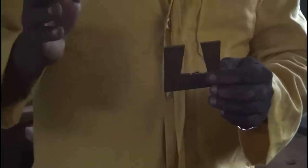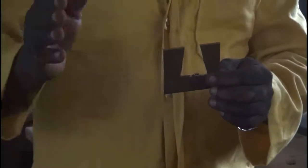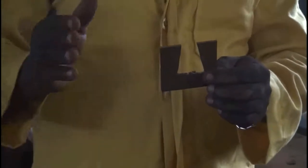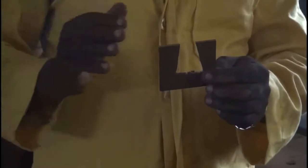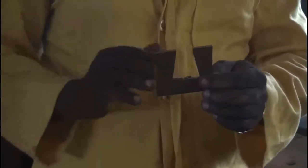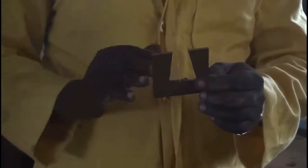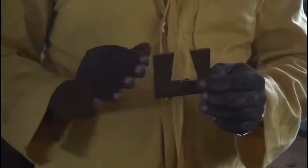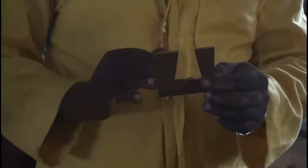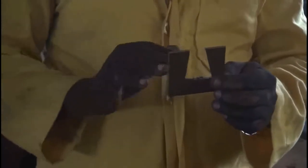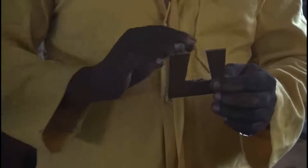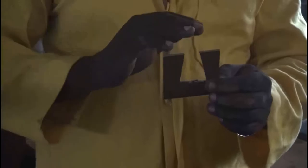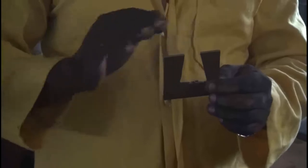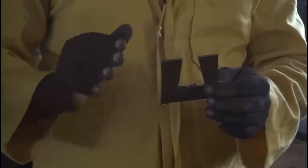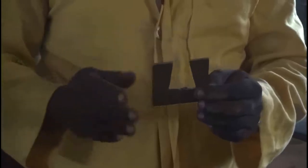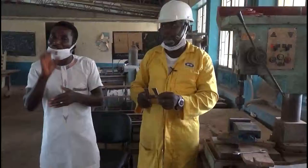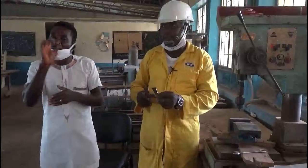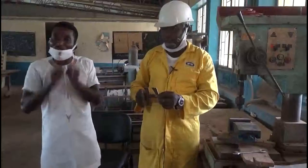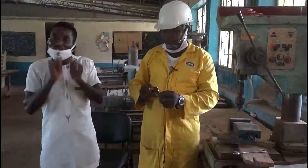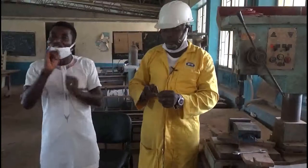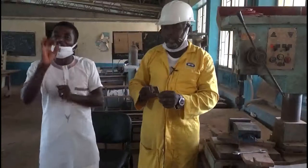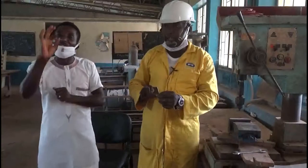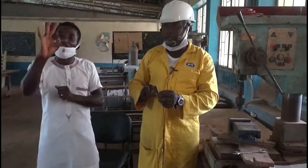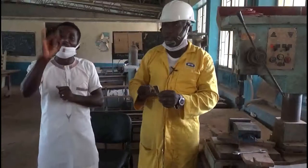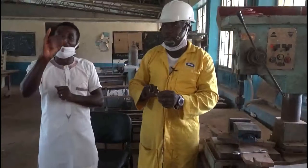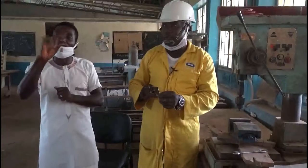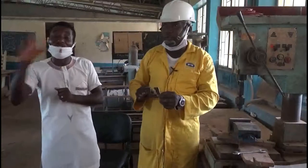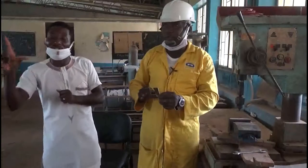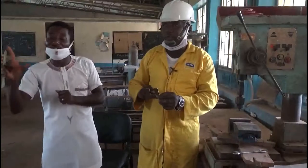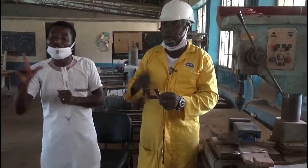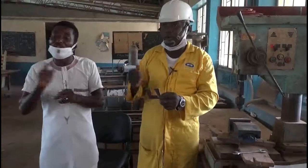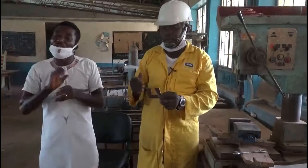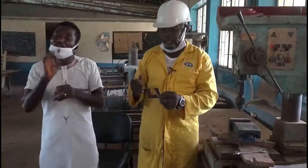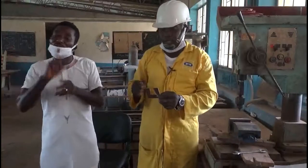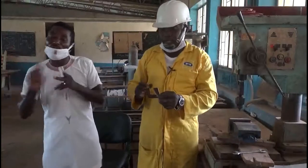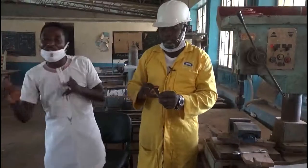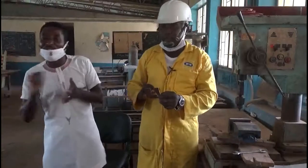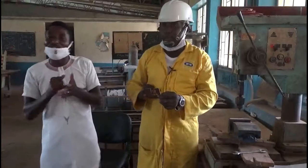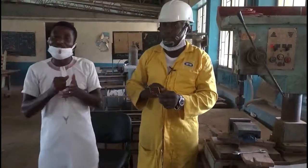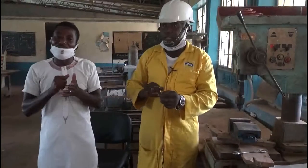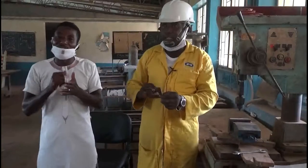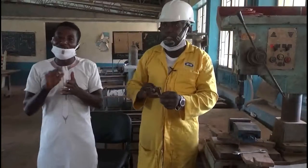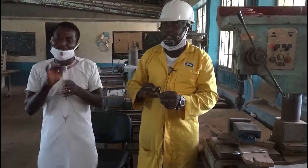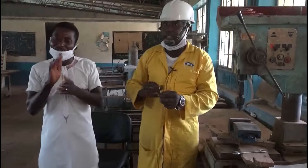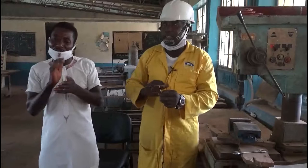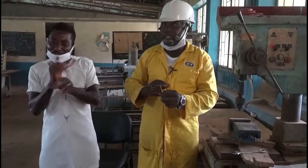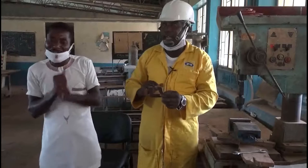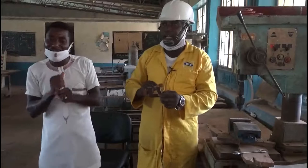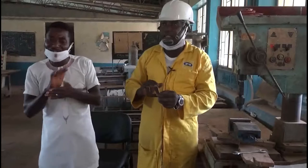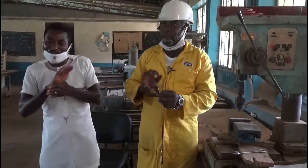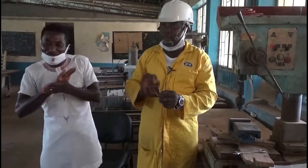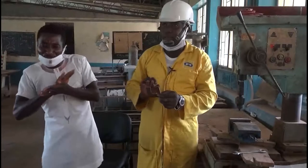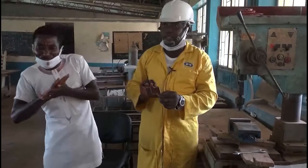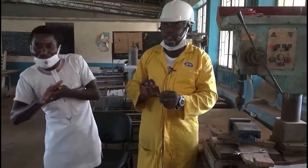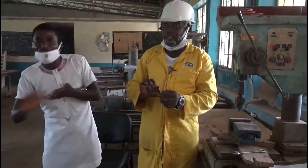we'll go to the next process, which is filing. You file the rough surface off, thereby obtaining the